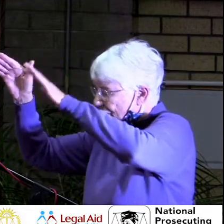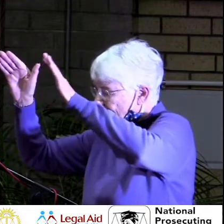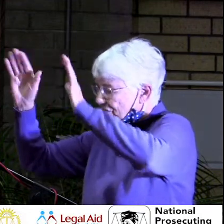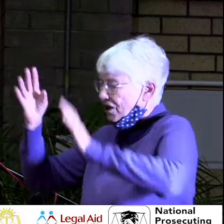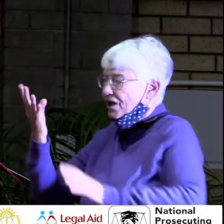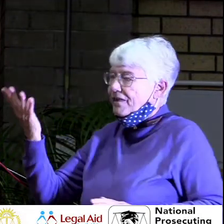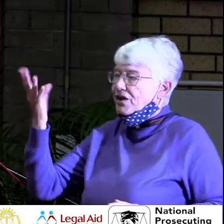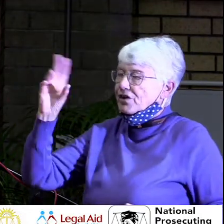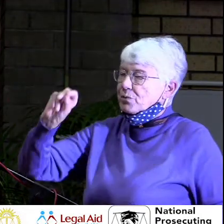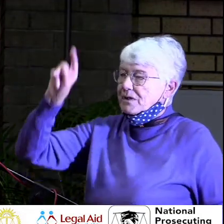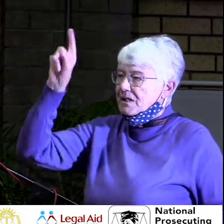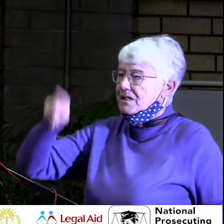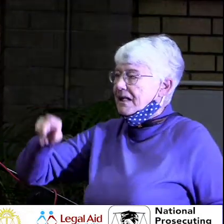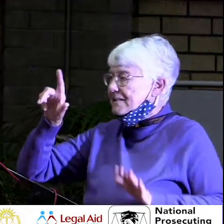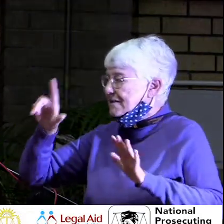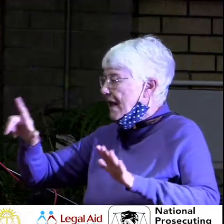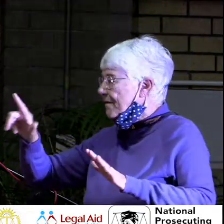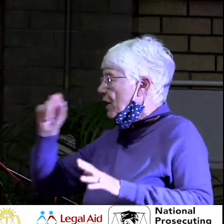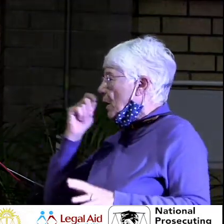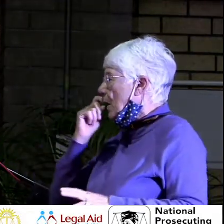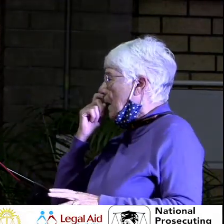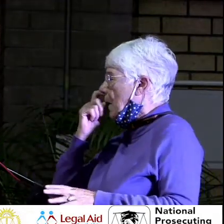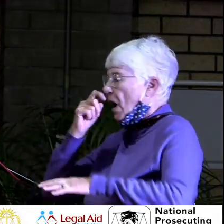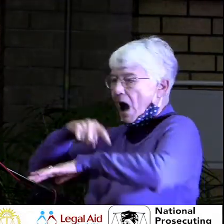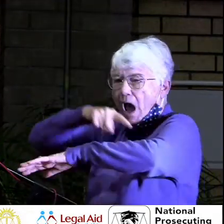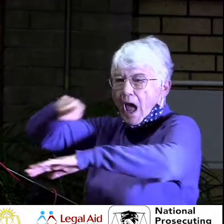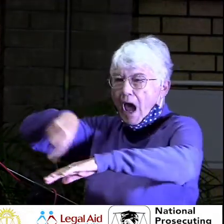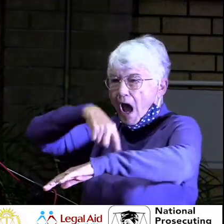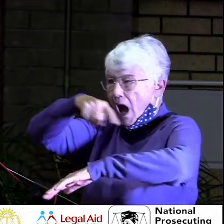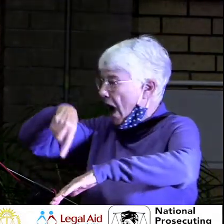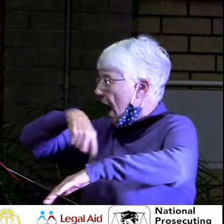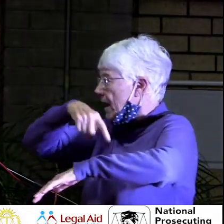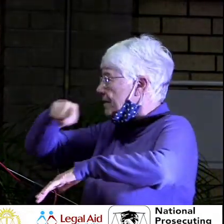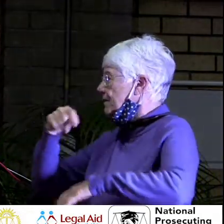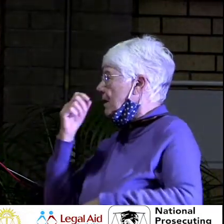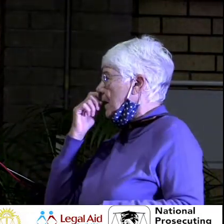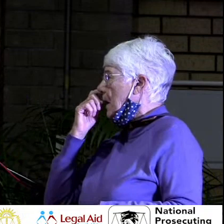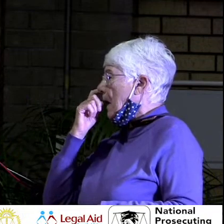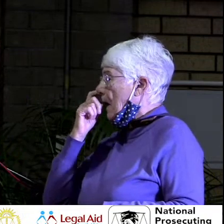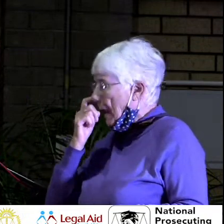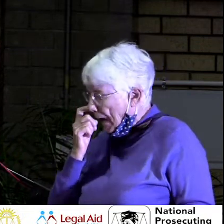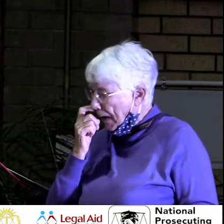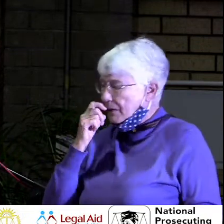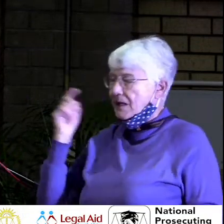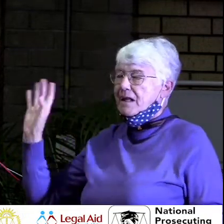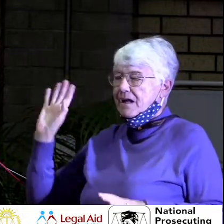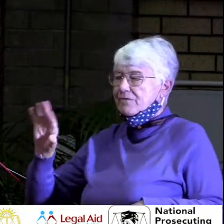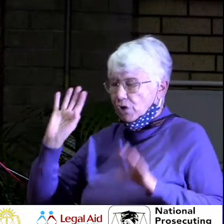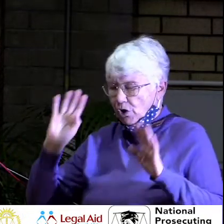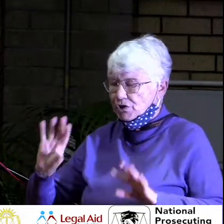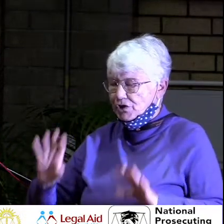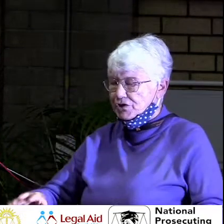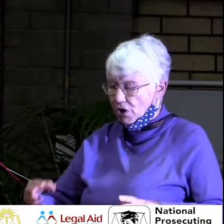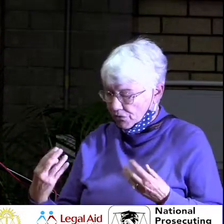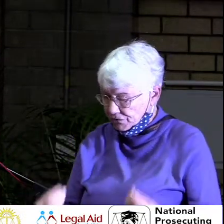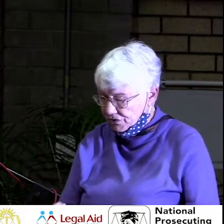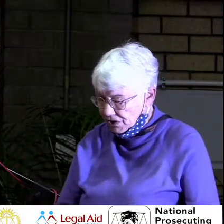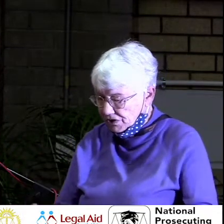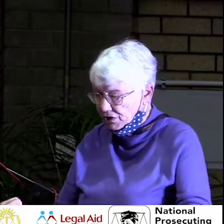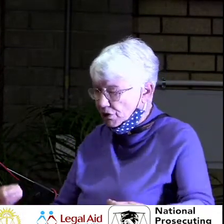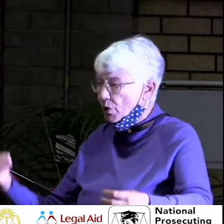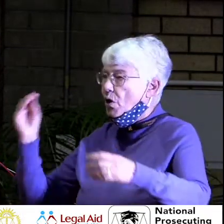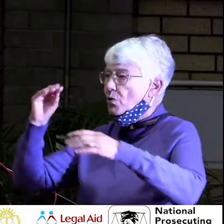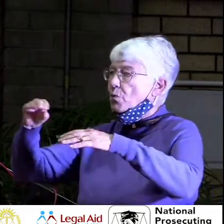be it as it may, as I said, yes, we do have a problem with children with behavioral problems. It's real. And